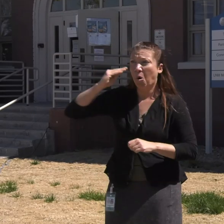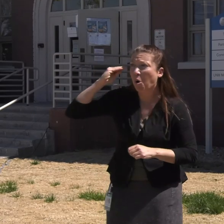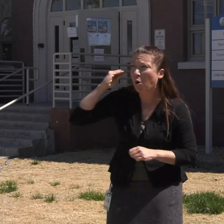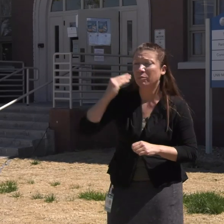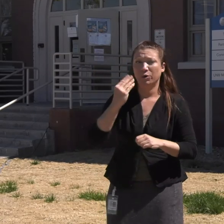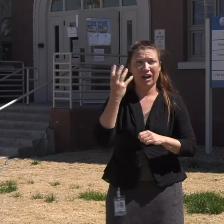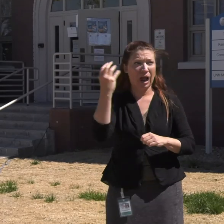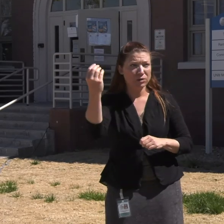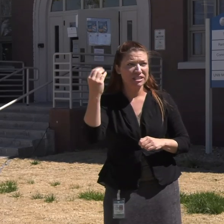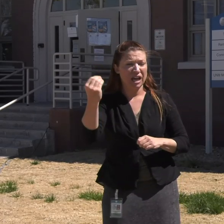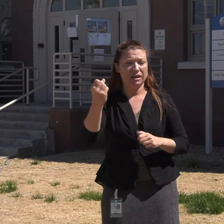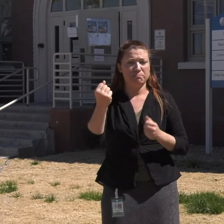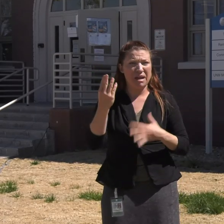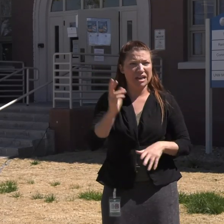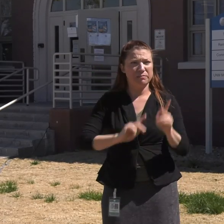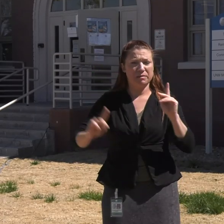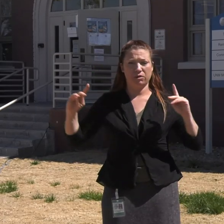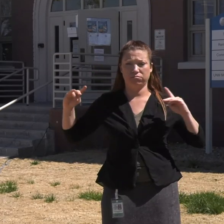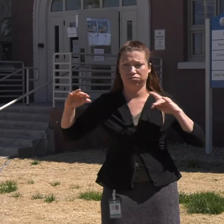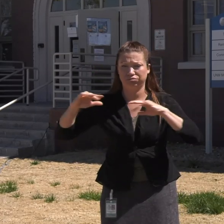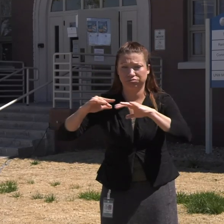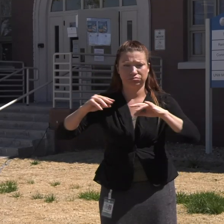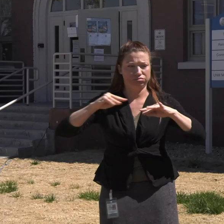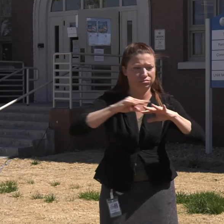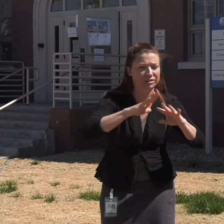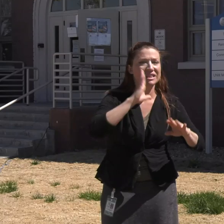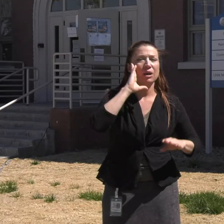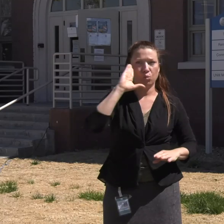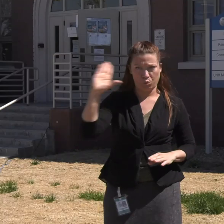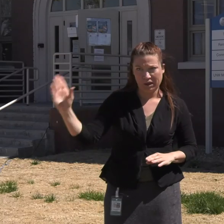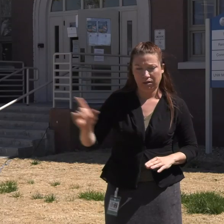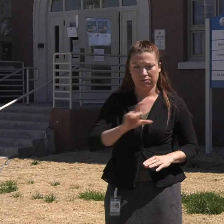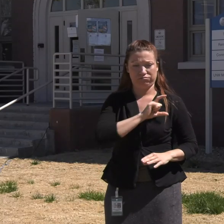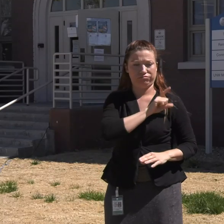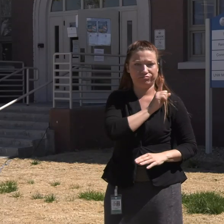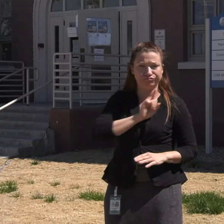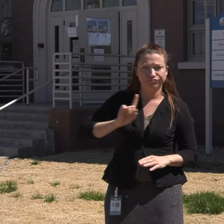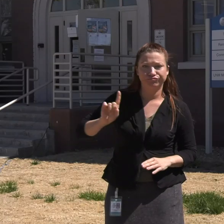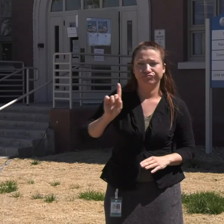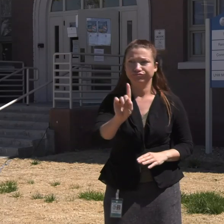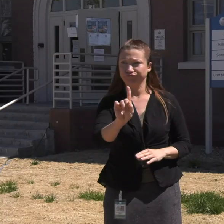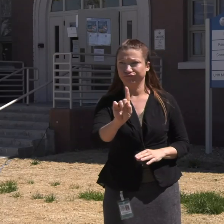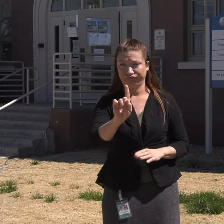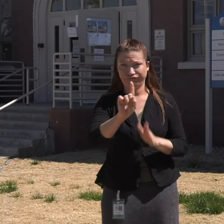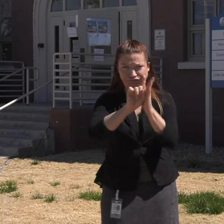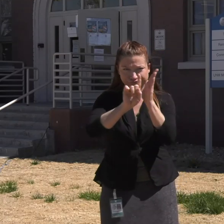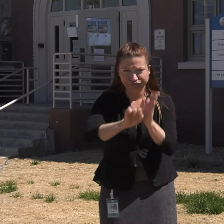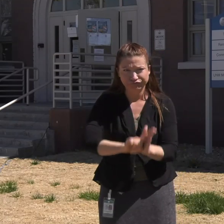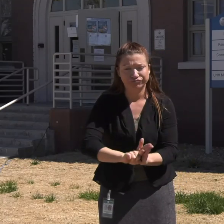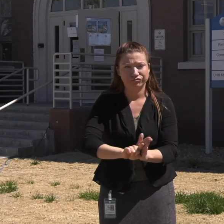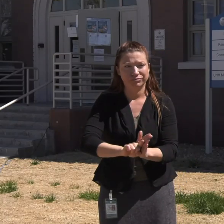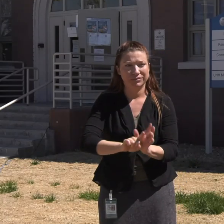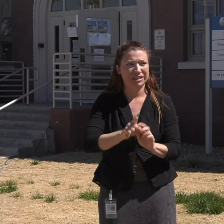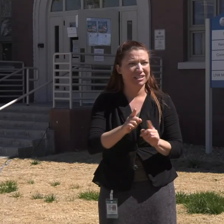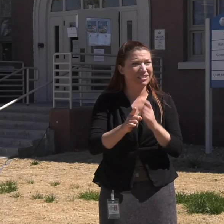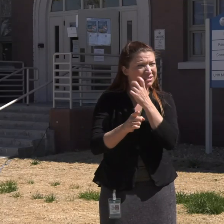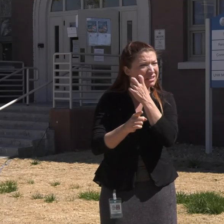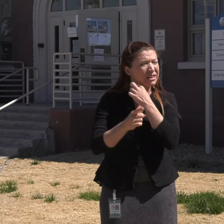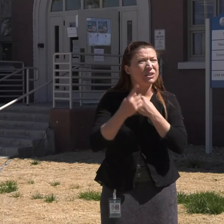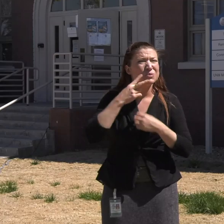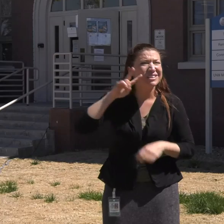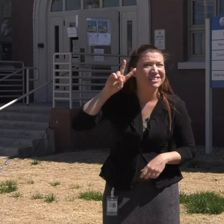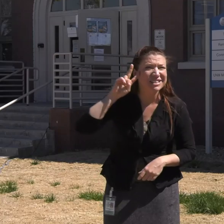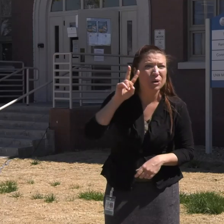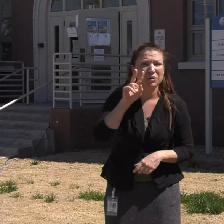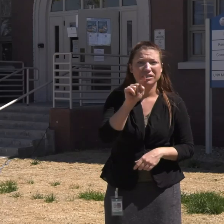outside and it's violating the state order. We did have an incident a couple of days ago where there was a large party at Tower Park.